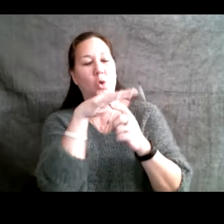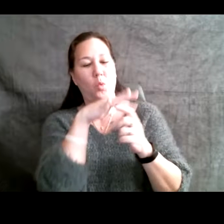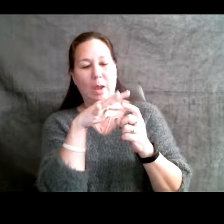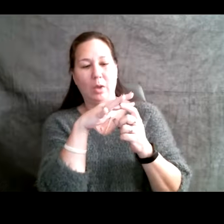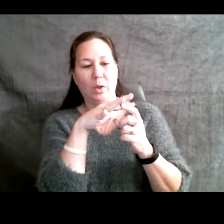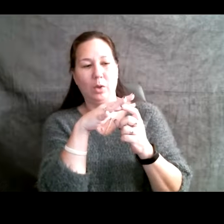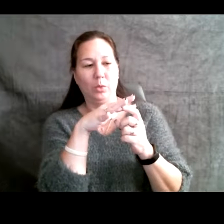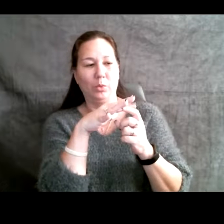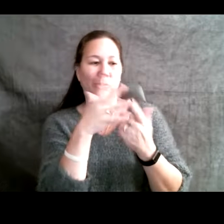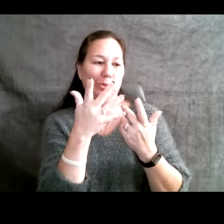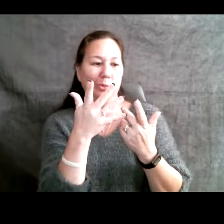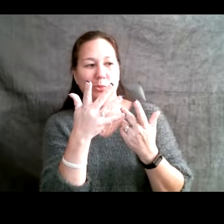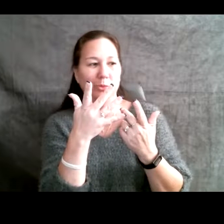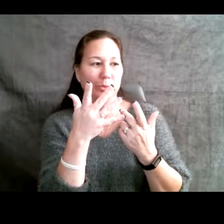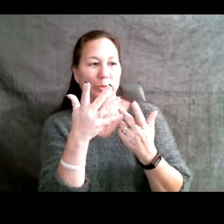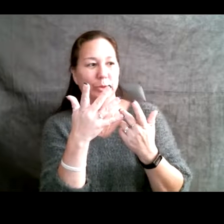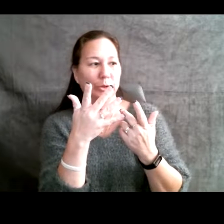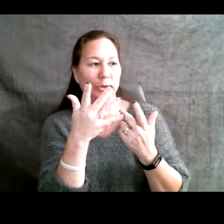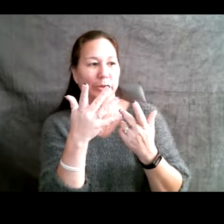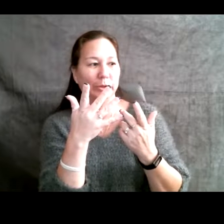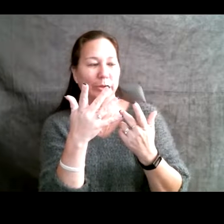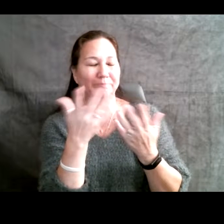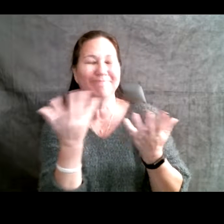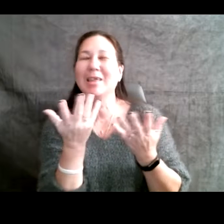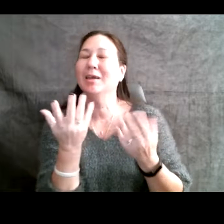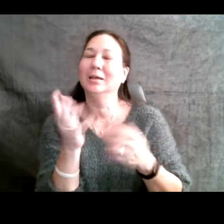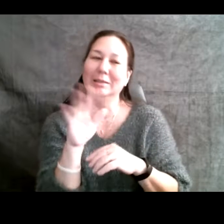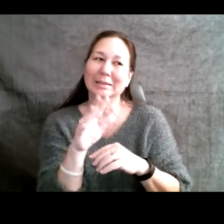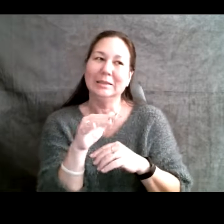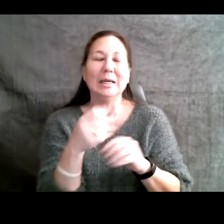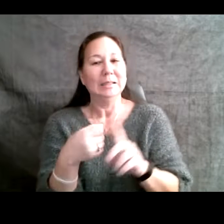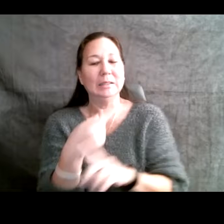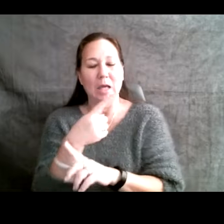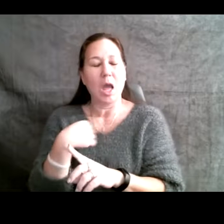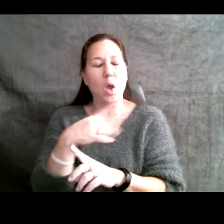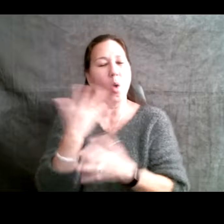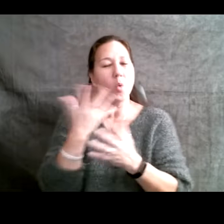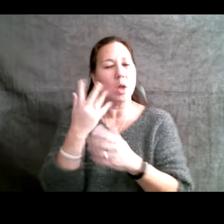what are we looking at when we're looking at these low income areas of the Commonwealth in terms of